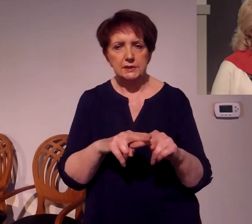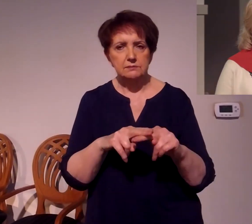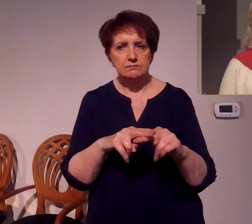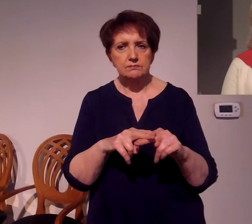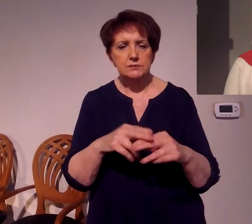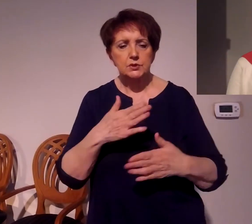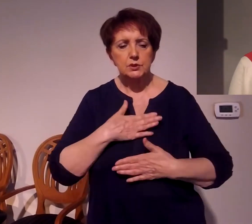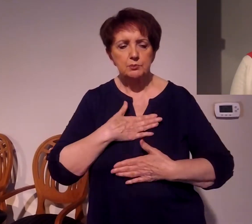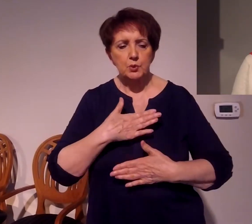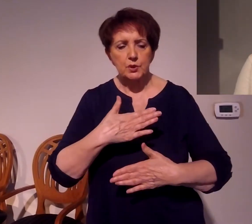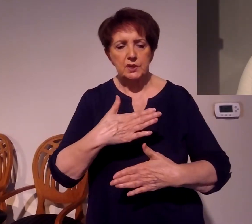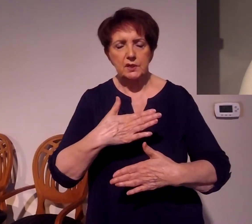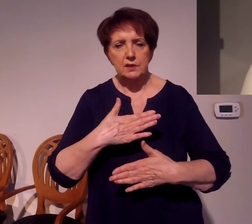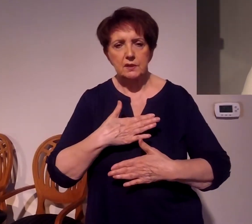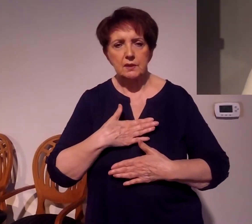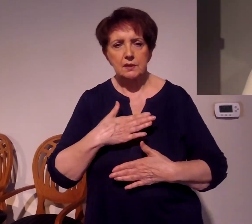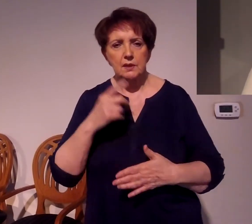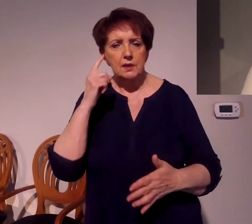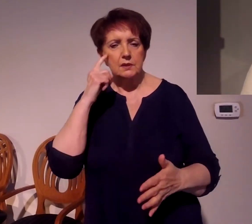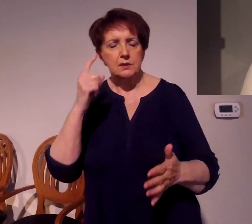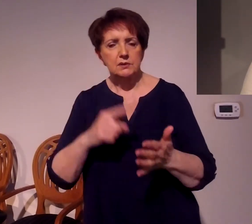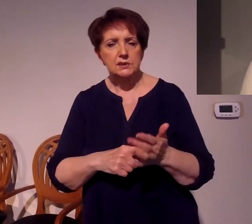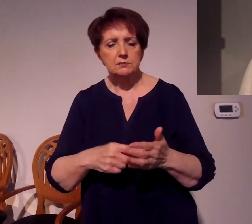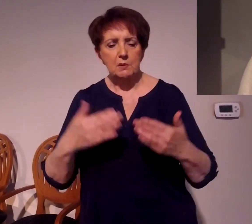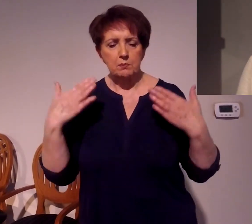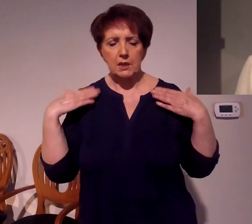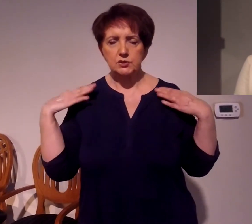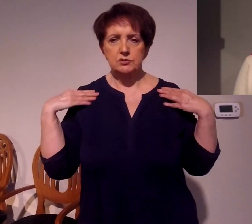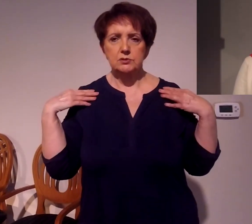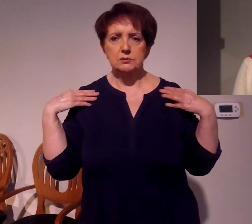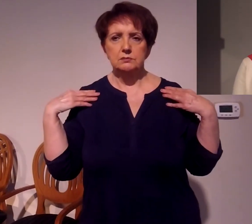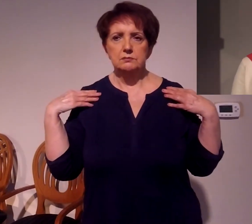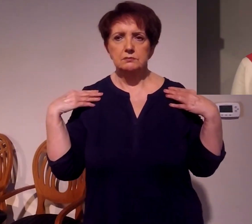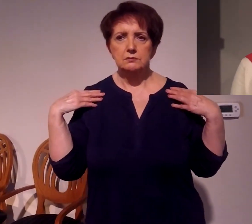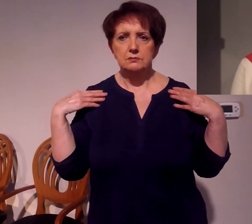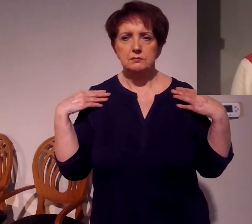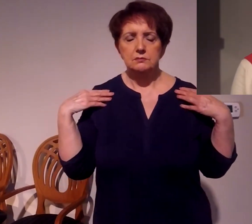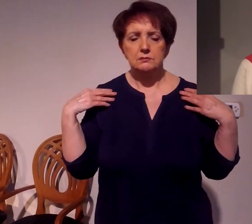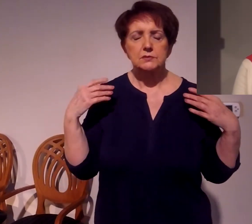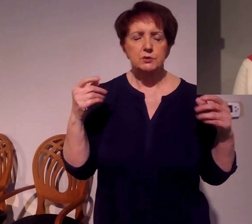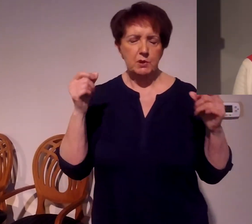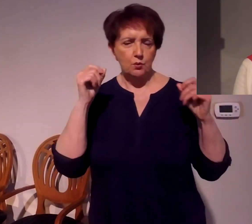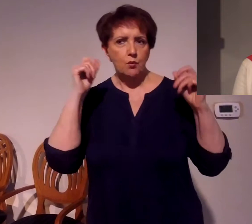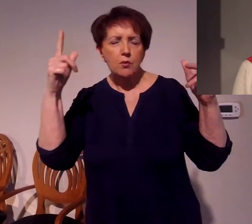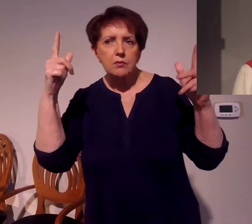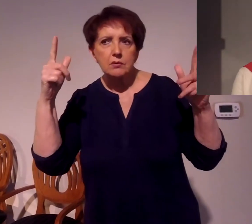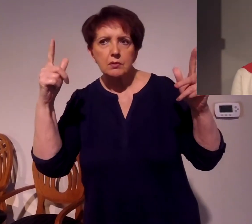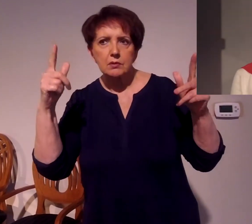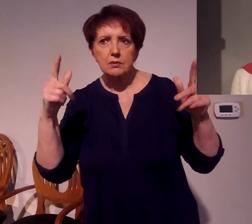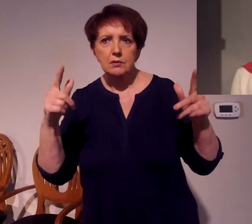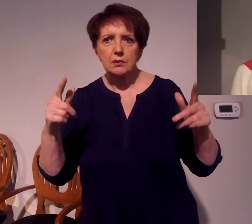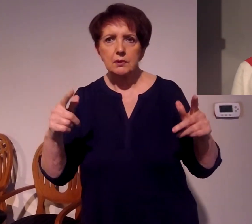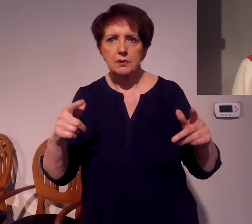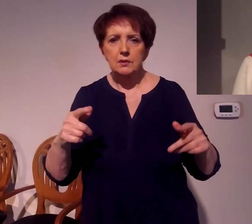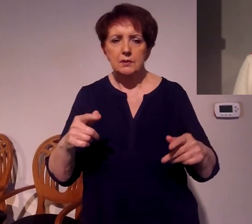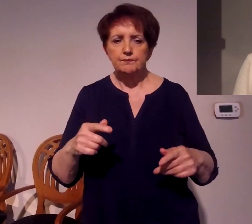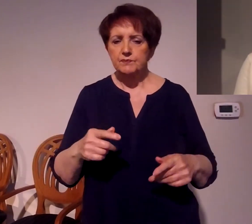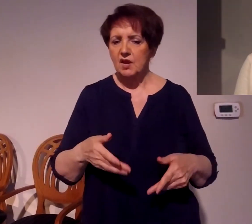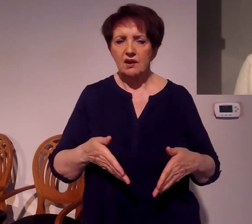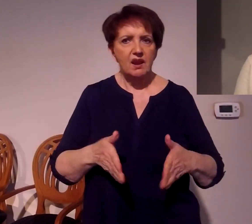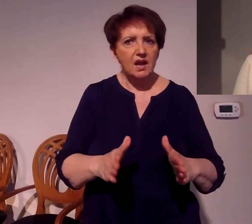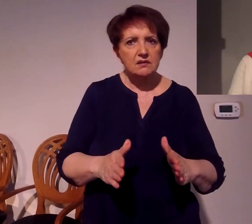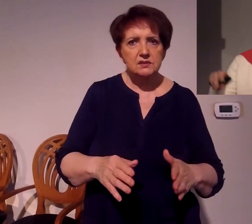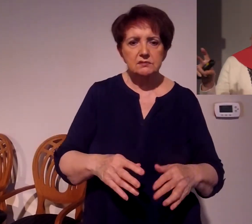to breathe, to notice my posture, to work, to be alert and awake. I was not allowed to lean back